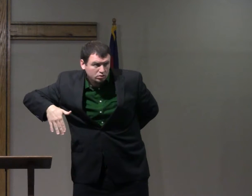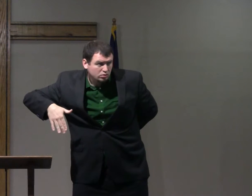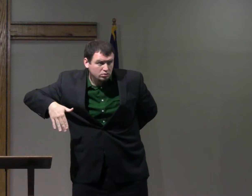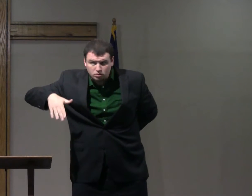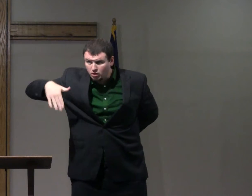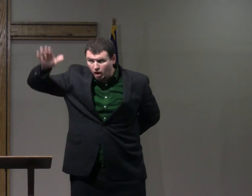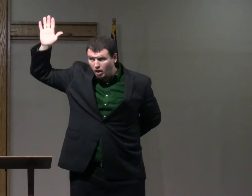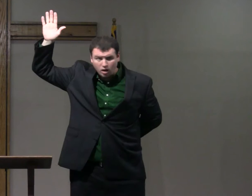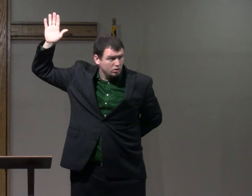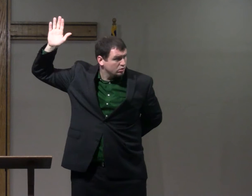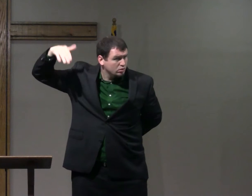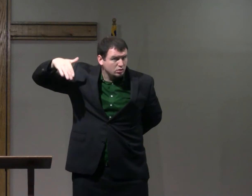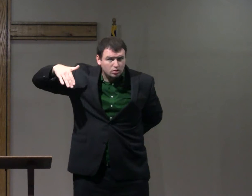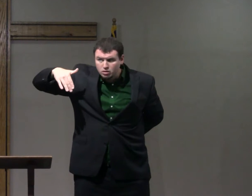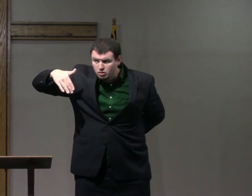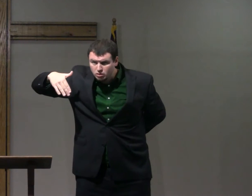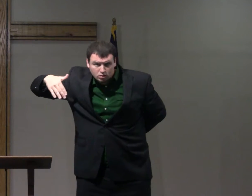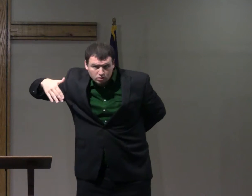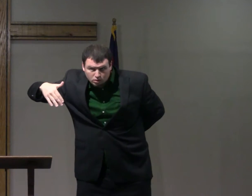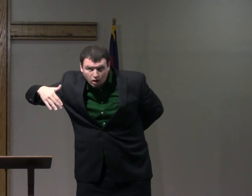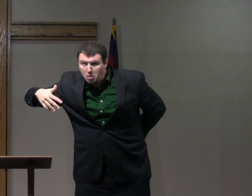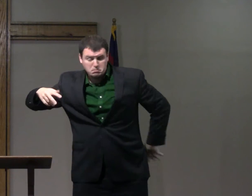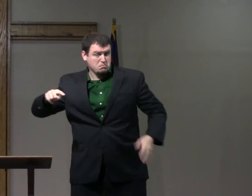raise your hand. Not yet?